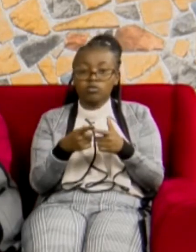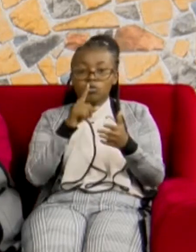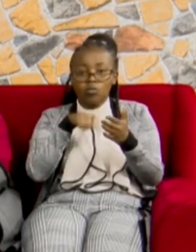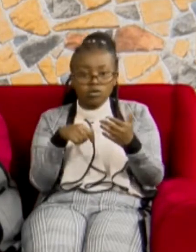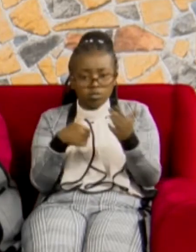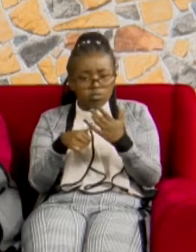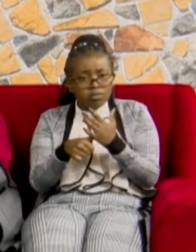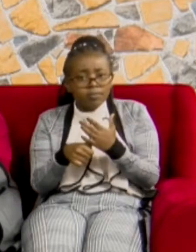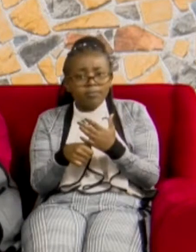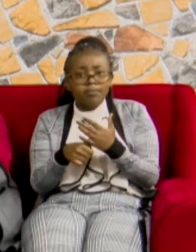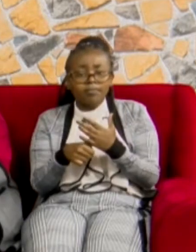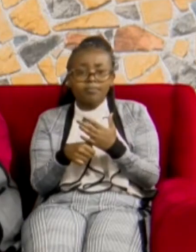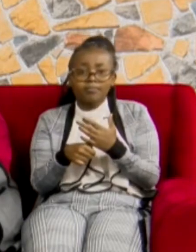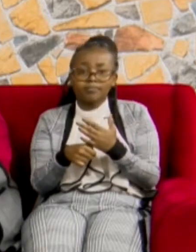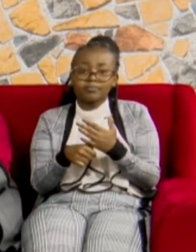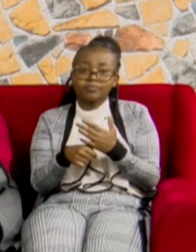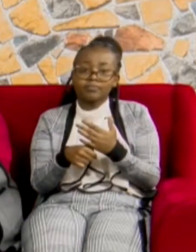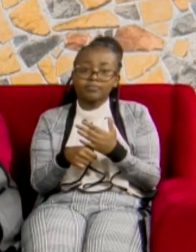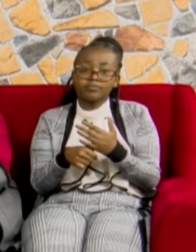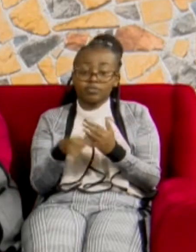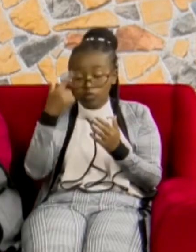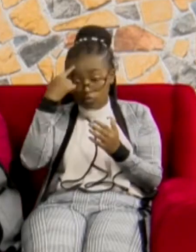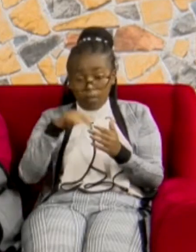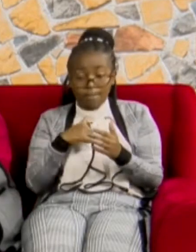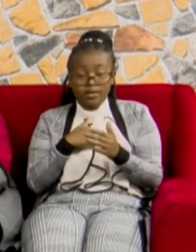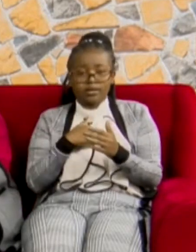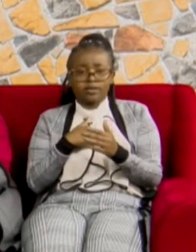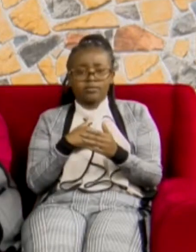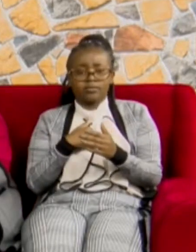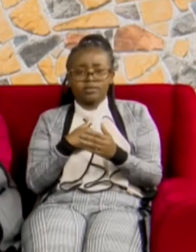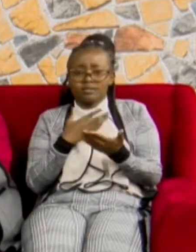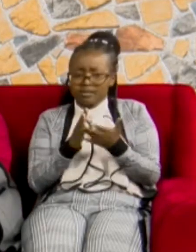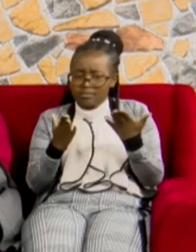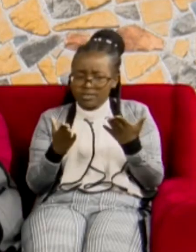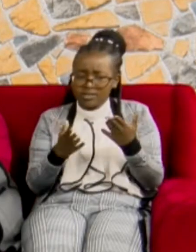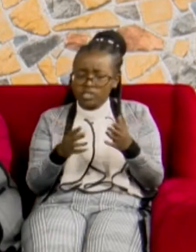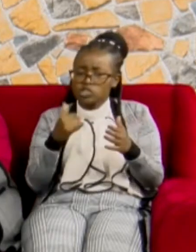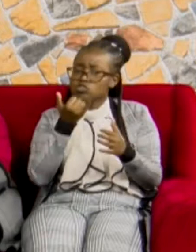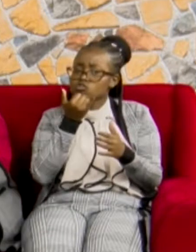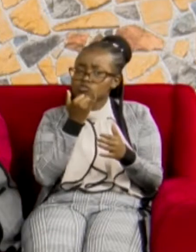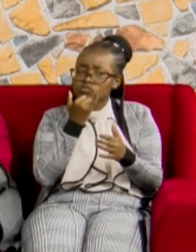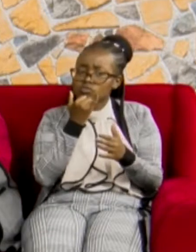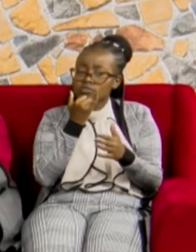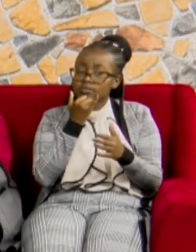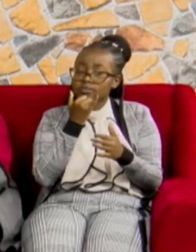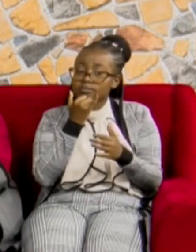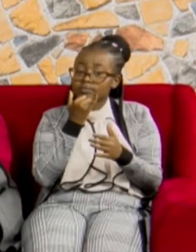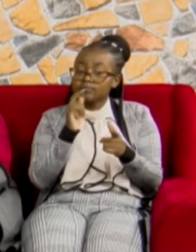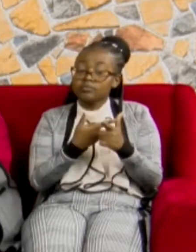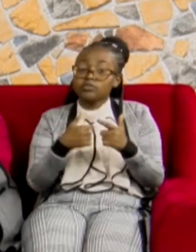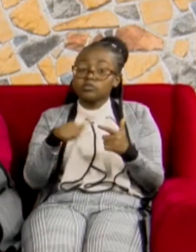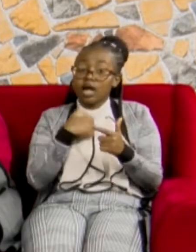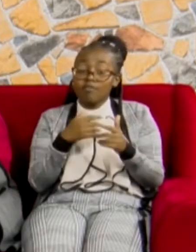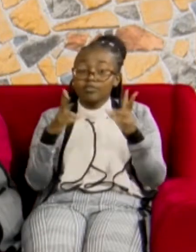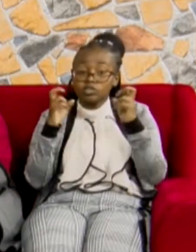up? So you see, that's for me, it would be like, okay, something is, because it wasn't that before. Then we're having